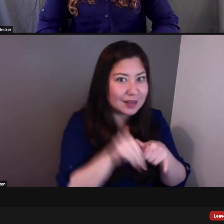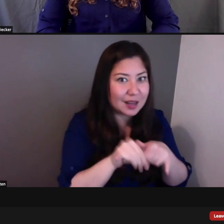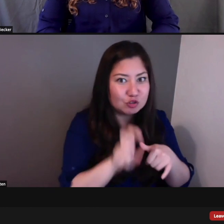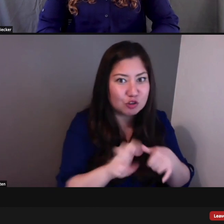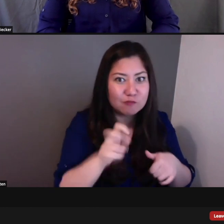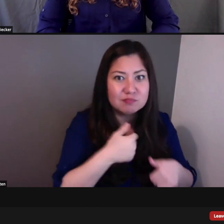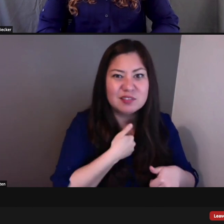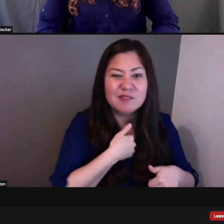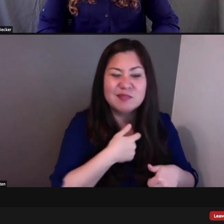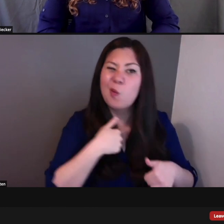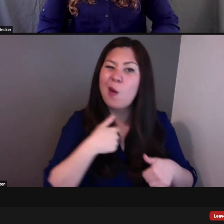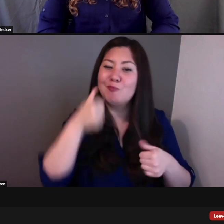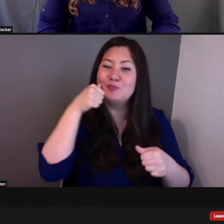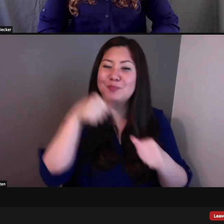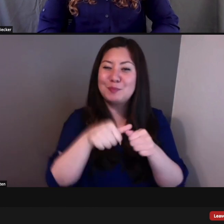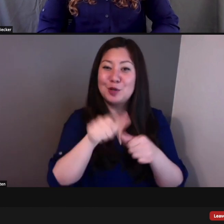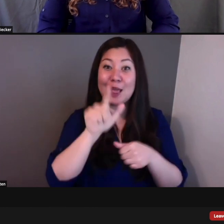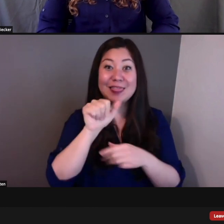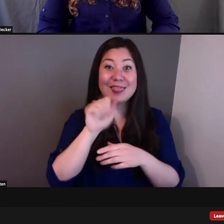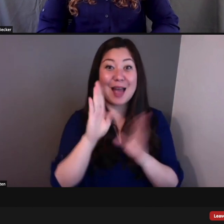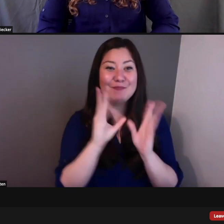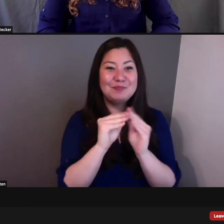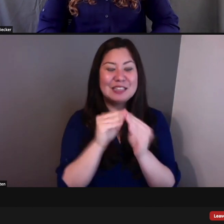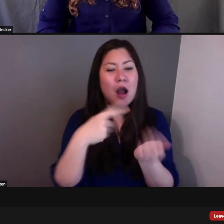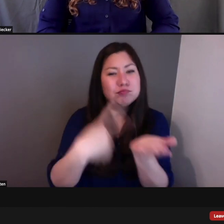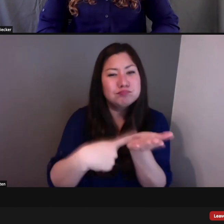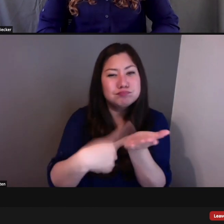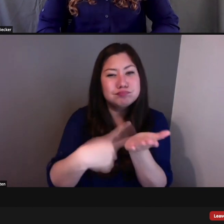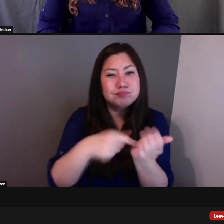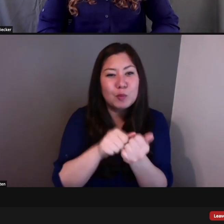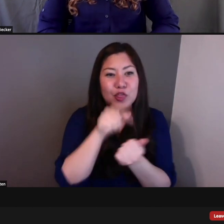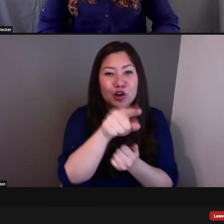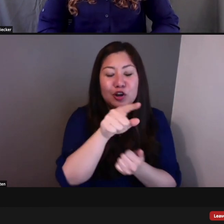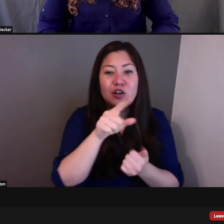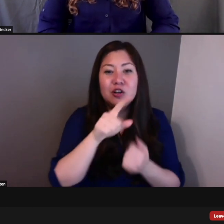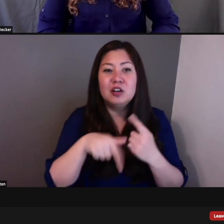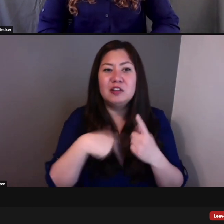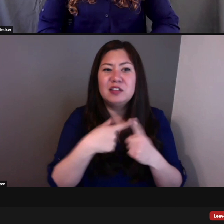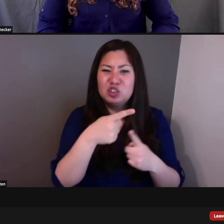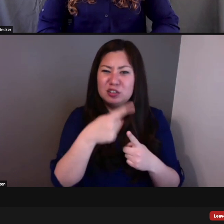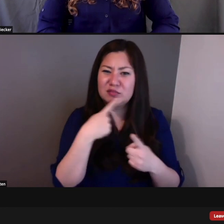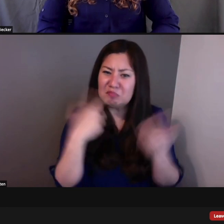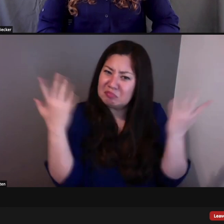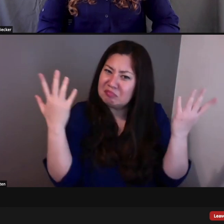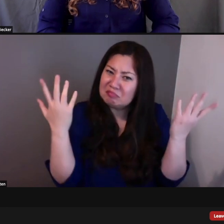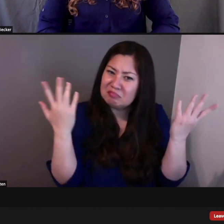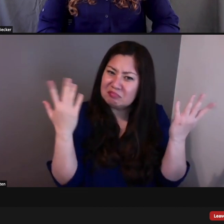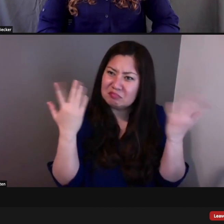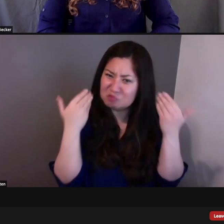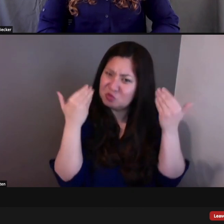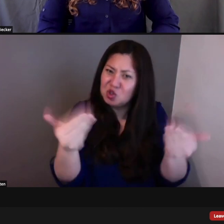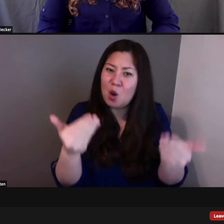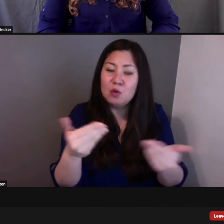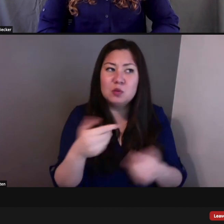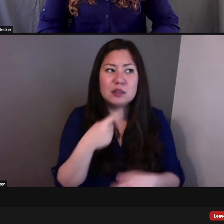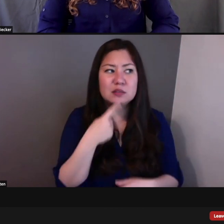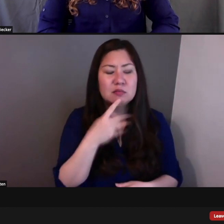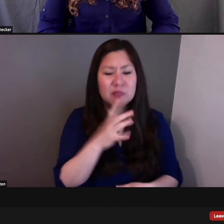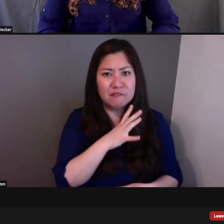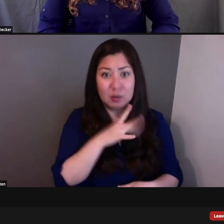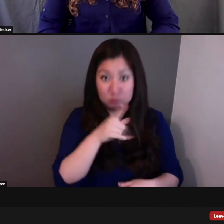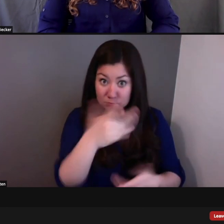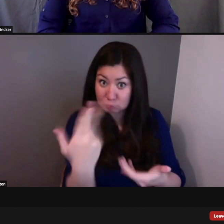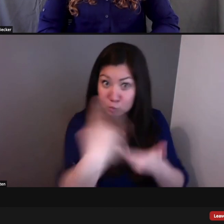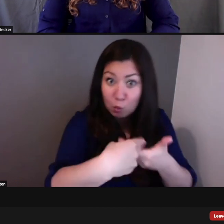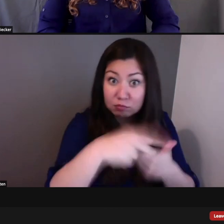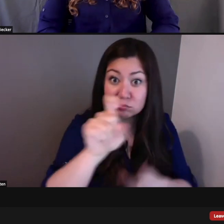And so I decided to join into your group. And we got to know each other and then, you know, interact more. And doing